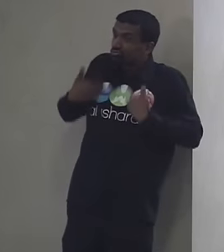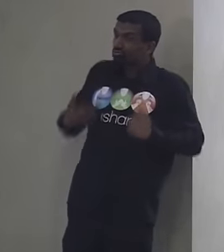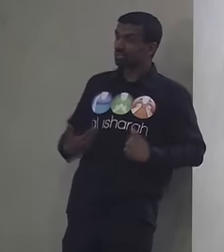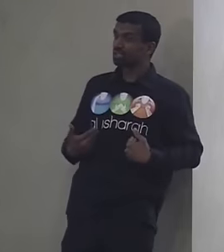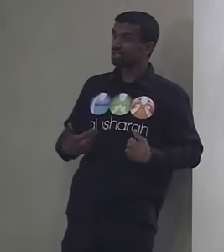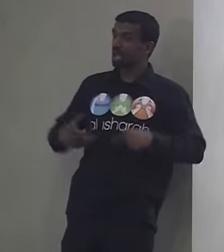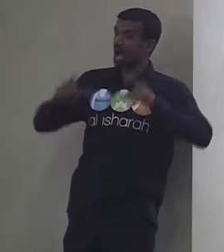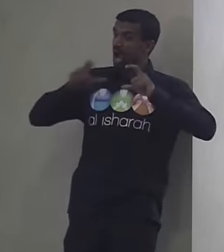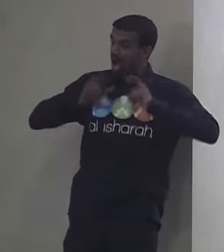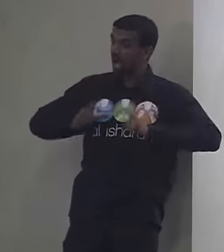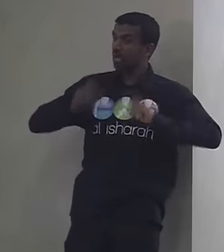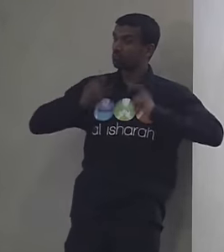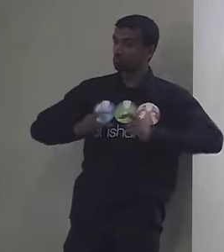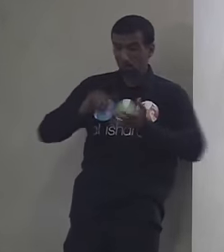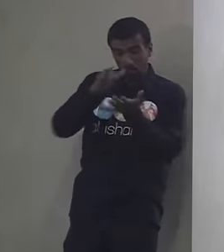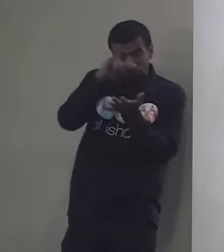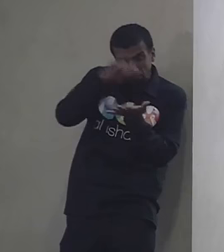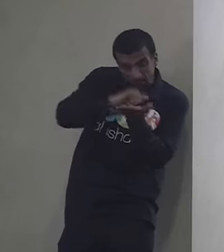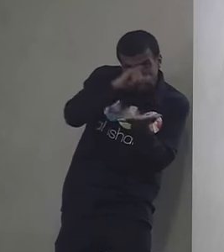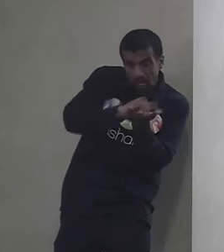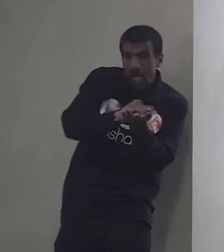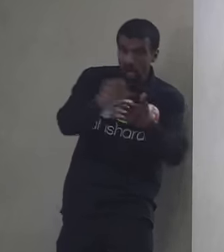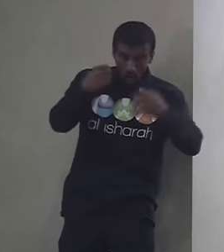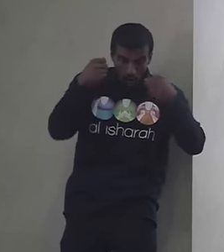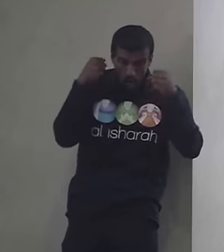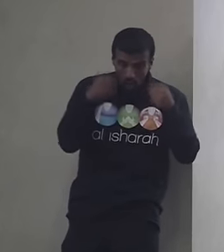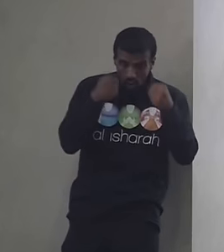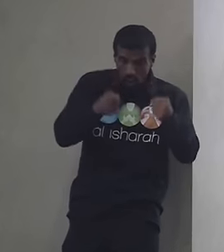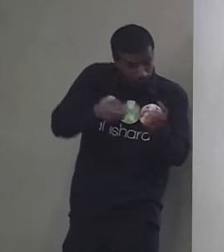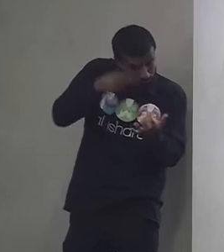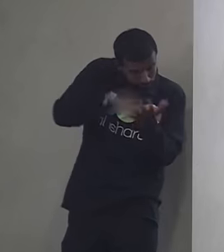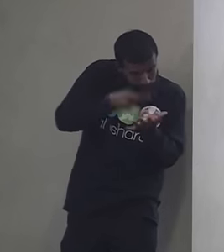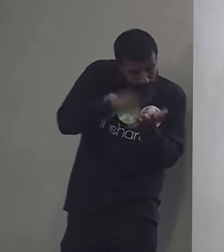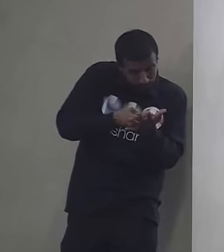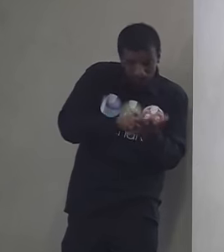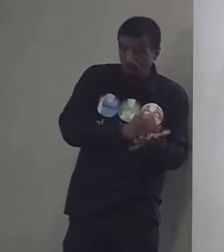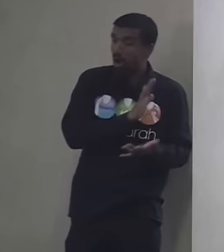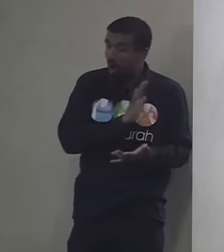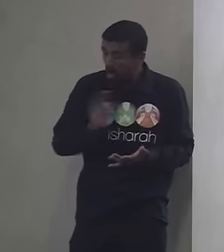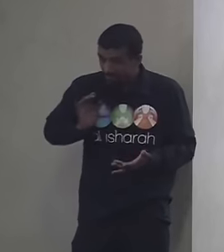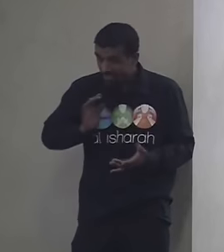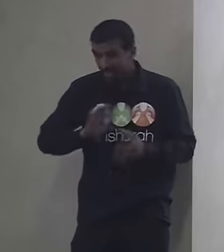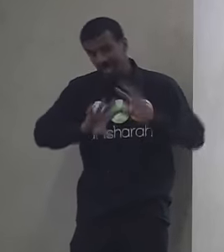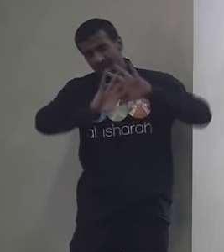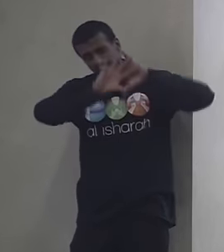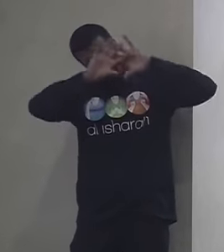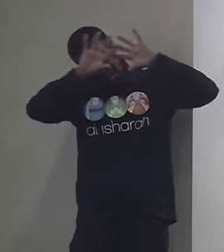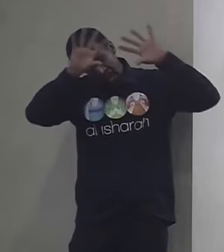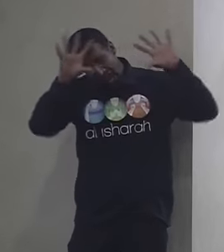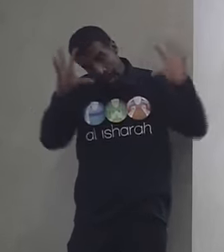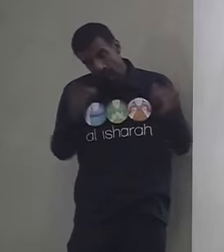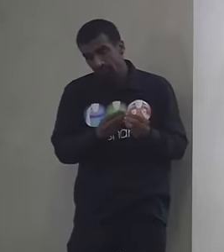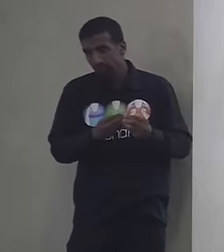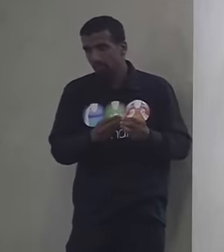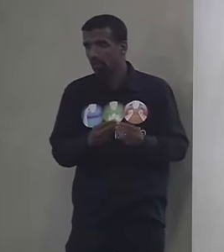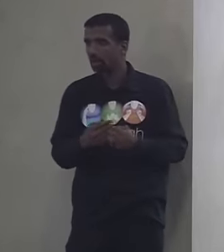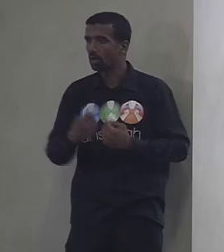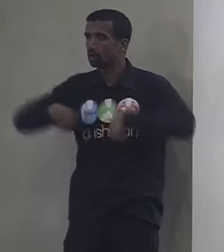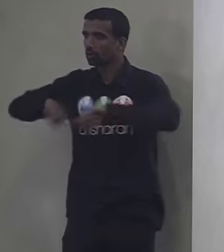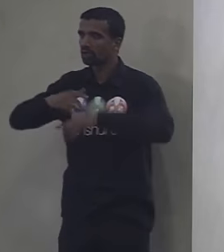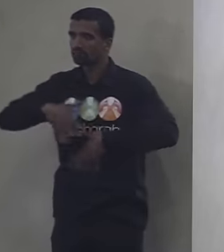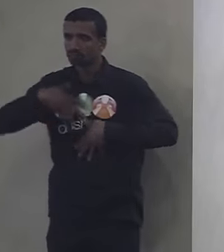they have cars, they have planes, they have wealth, they have assets, they have militaries, they have everything. And we feel frustrated. Why do they have all this